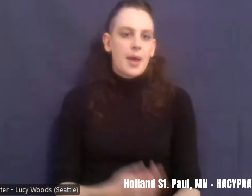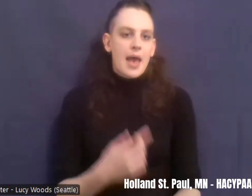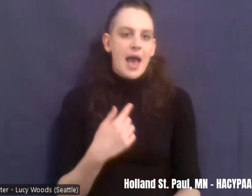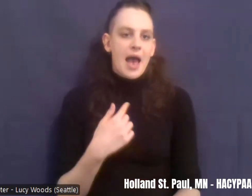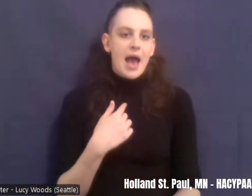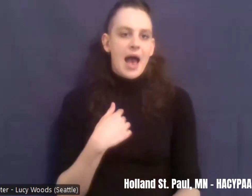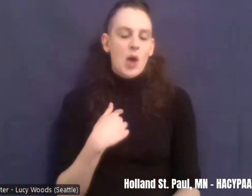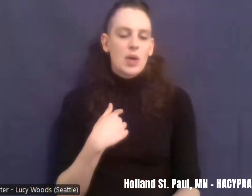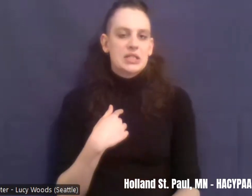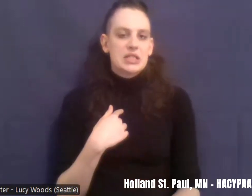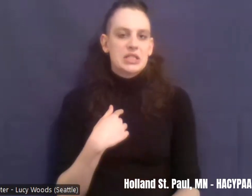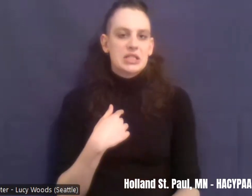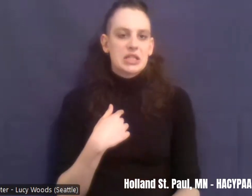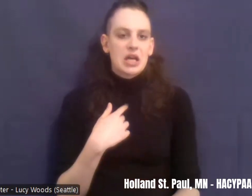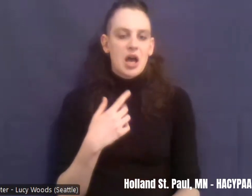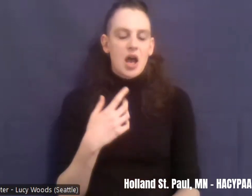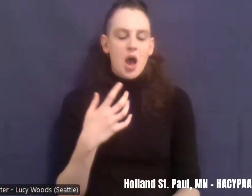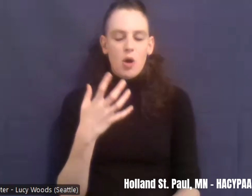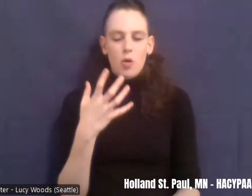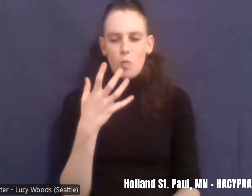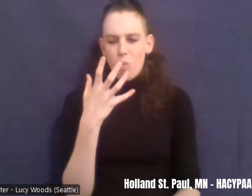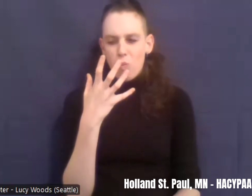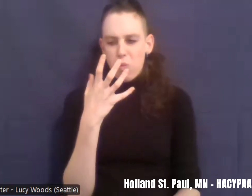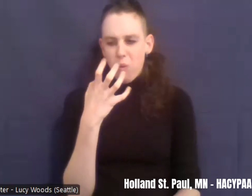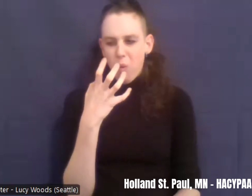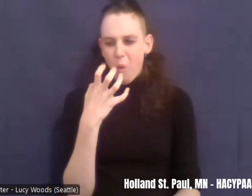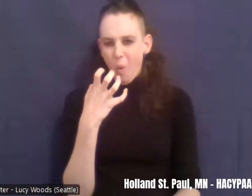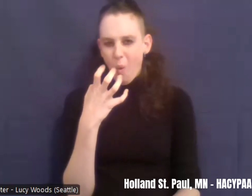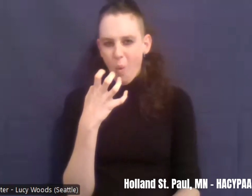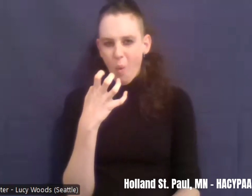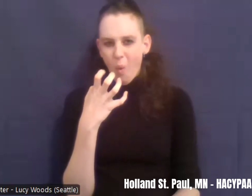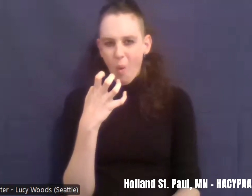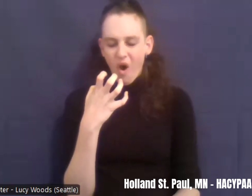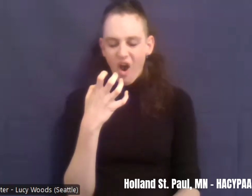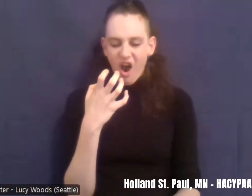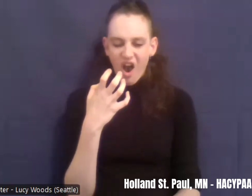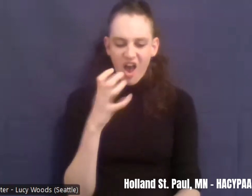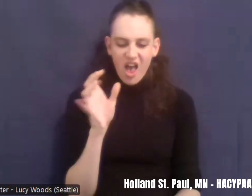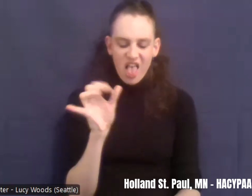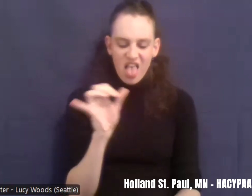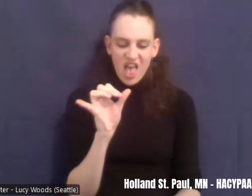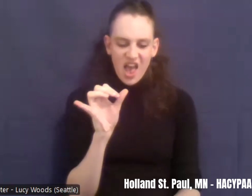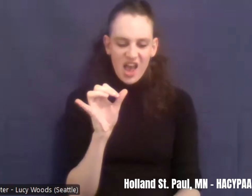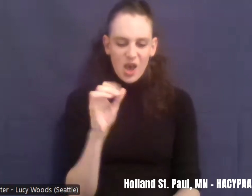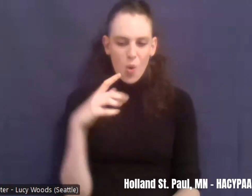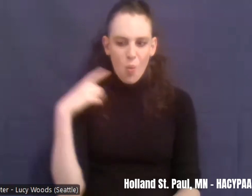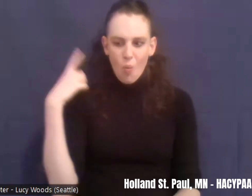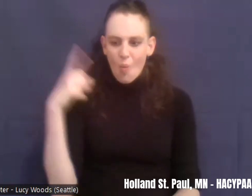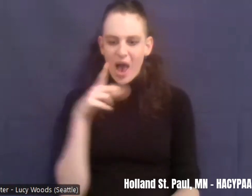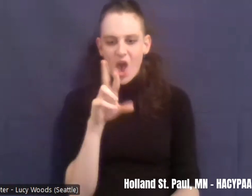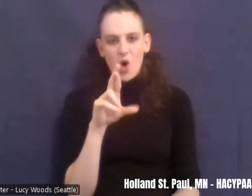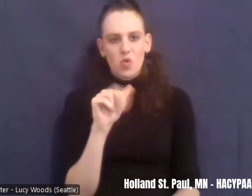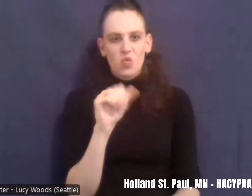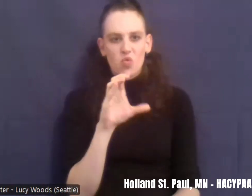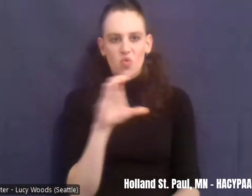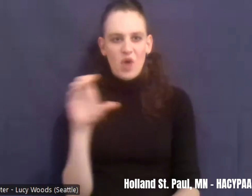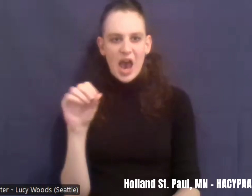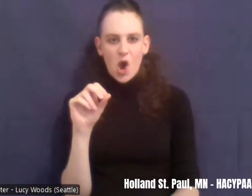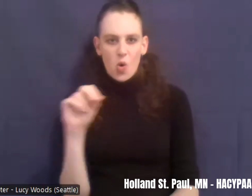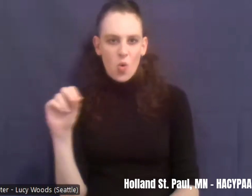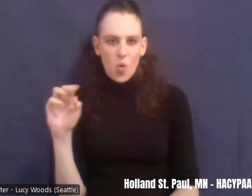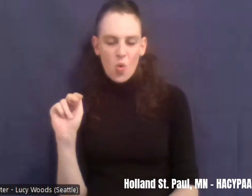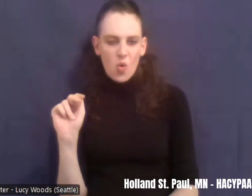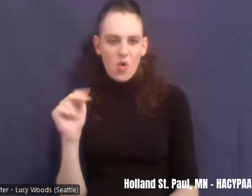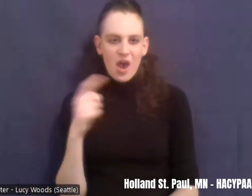like a feral raccoon in the rooms of Alcoholics Anonymous, because I was armed with like facts, knowledge,